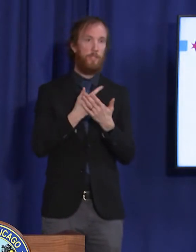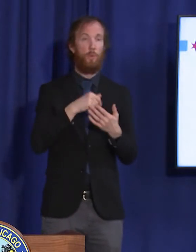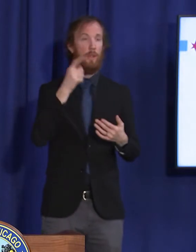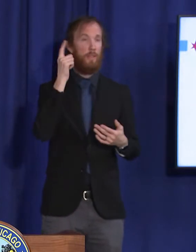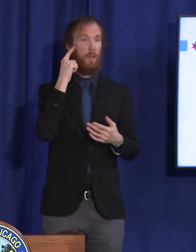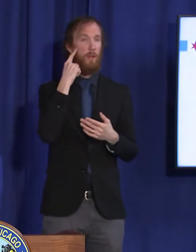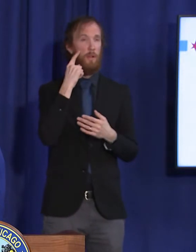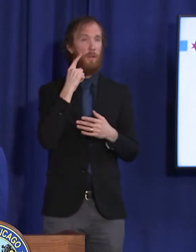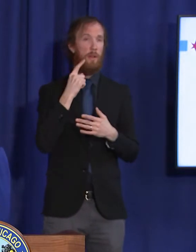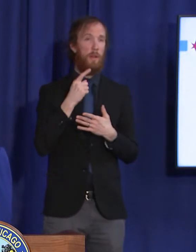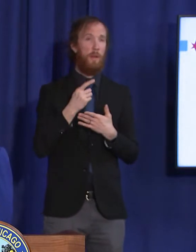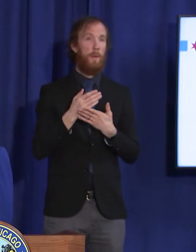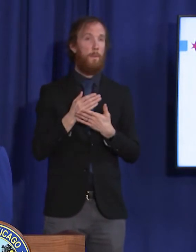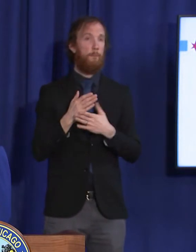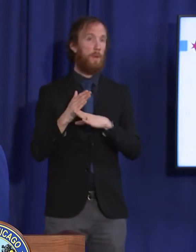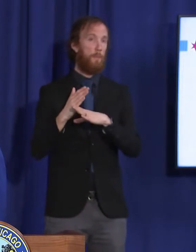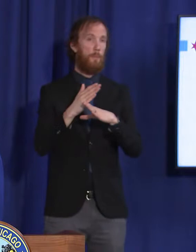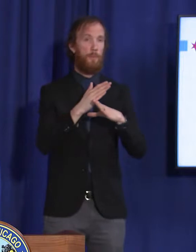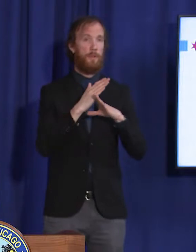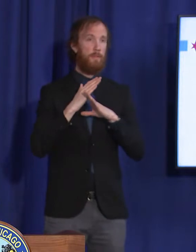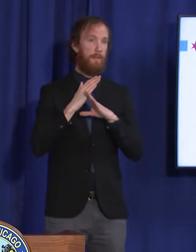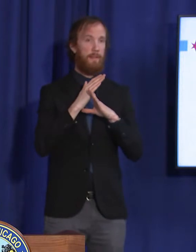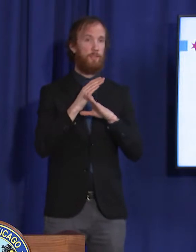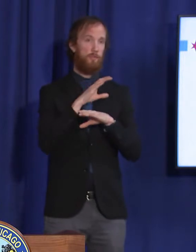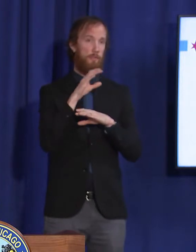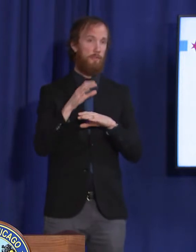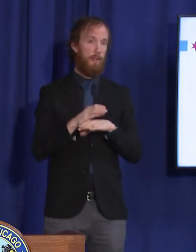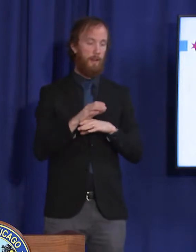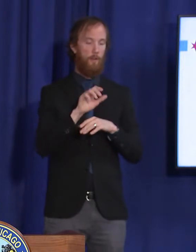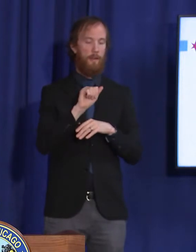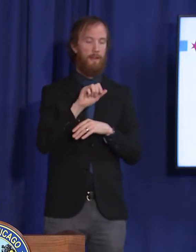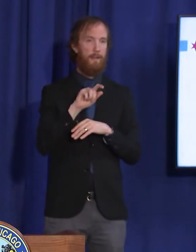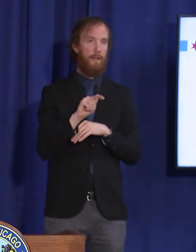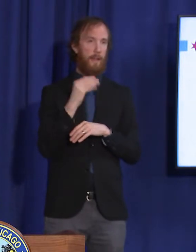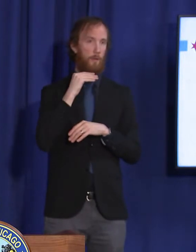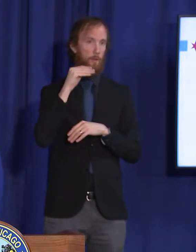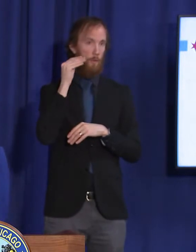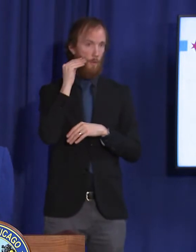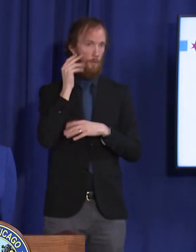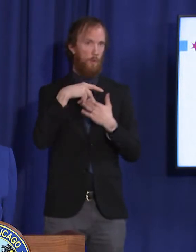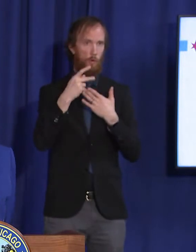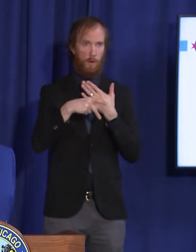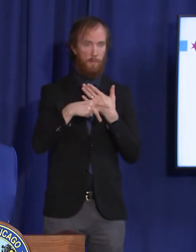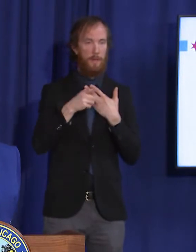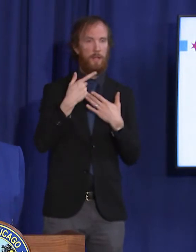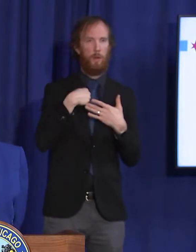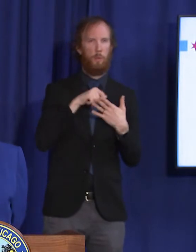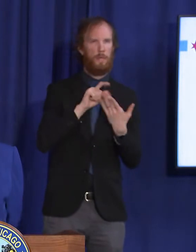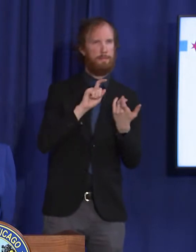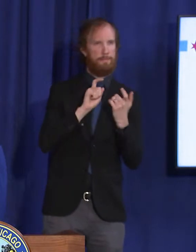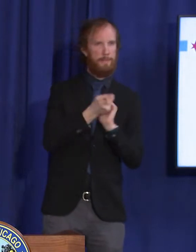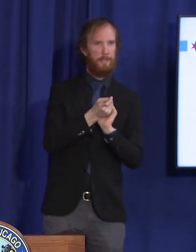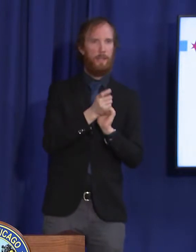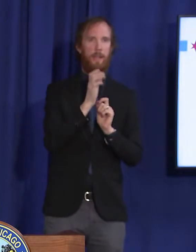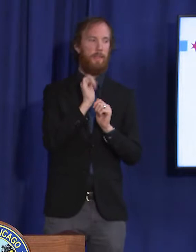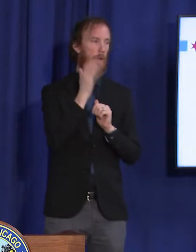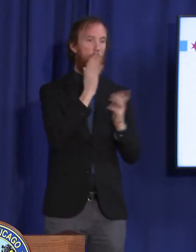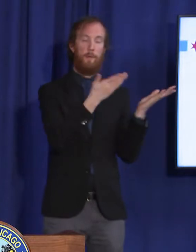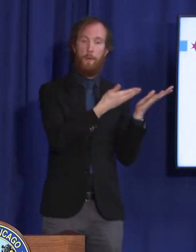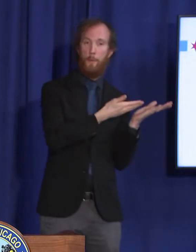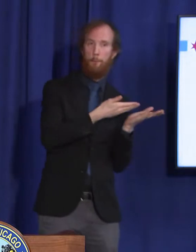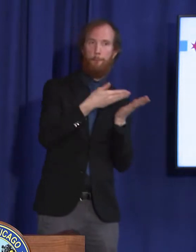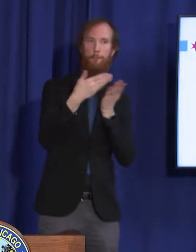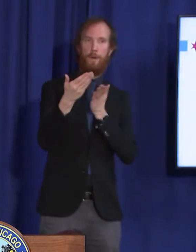Protect Chicago at-home program, the program that brings vaccines to anybody across the city, age 5 and up,